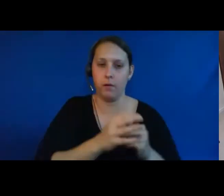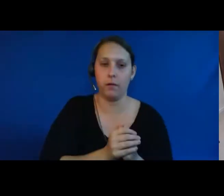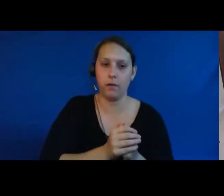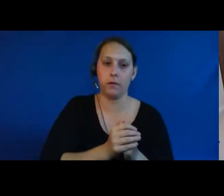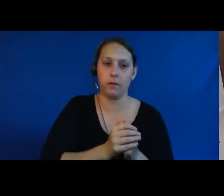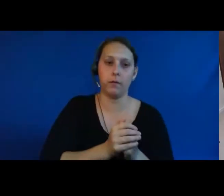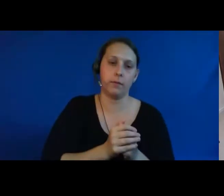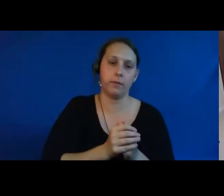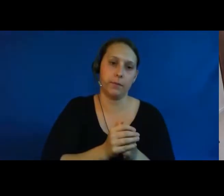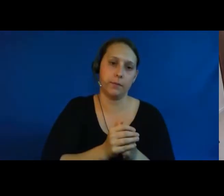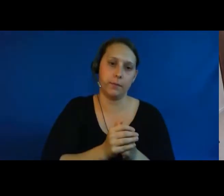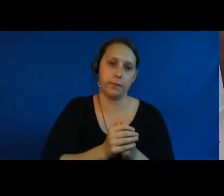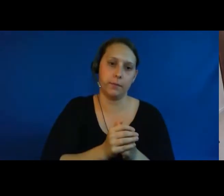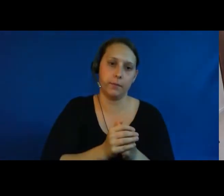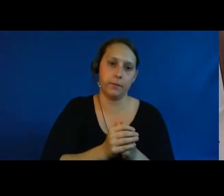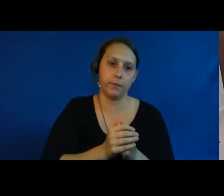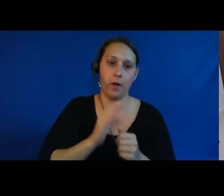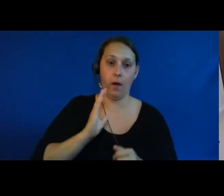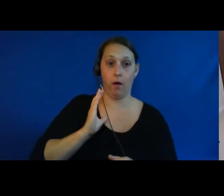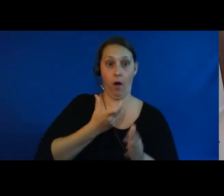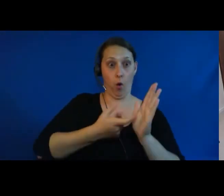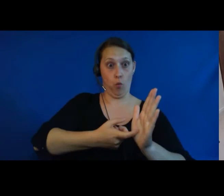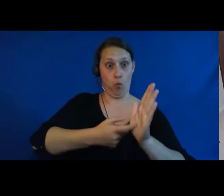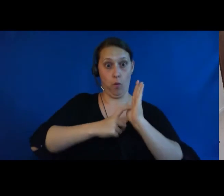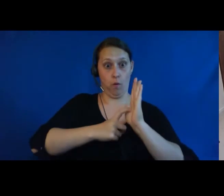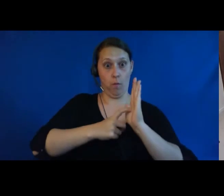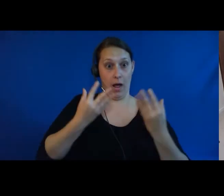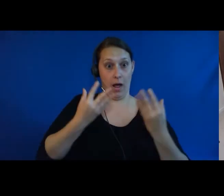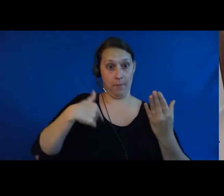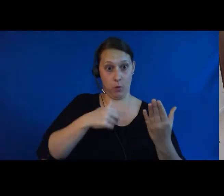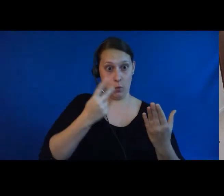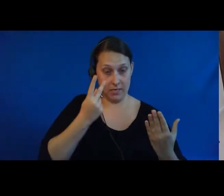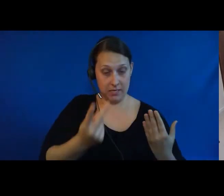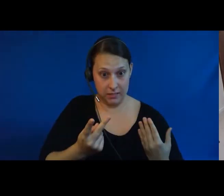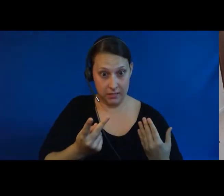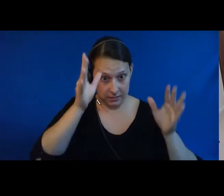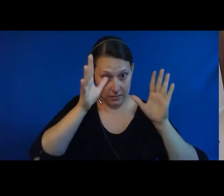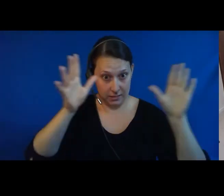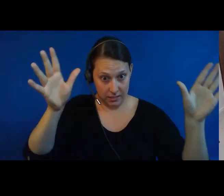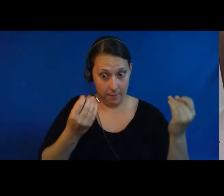known for our requirements and how many we see.